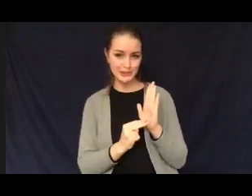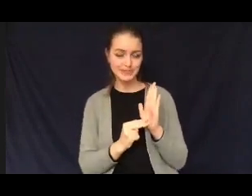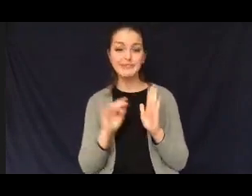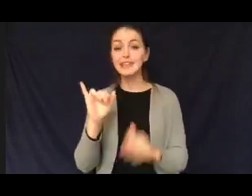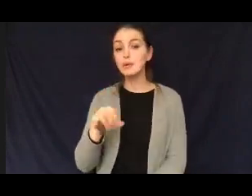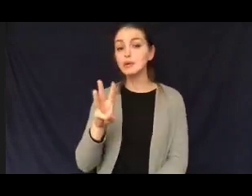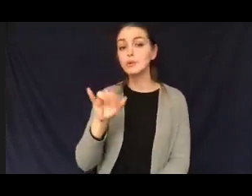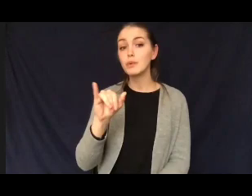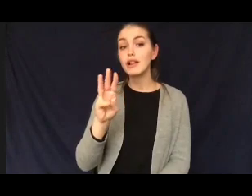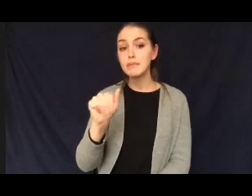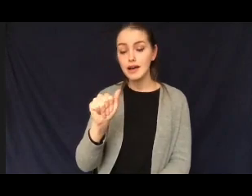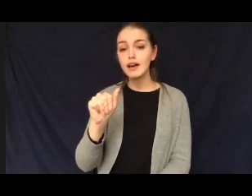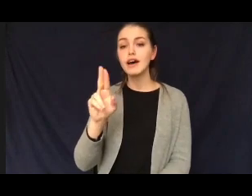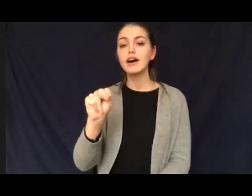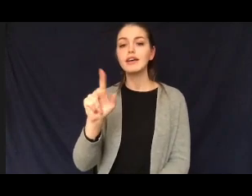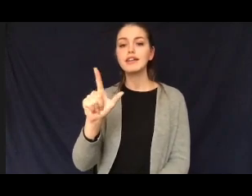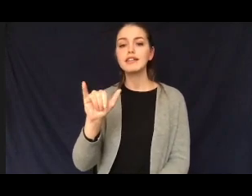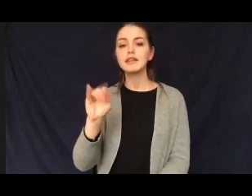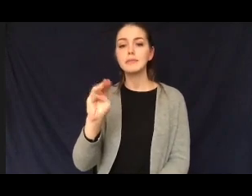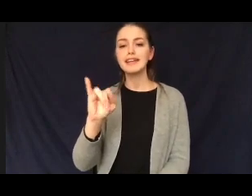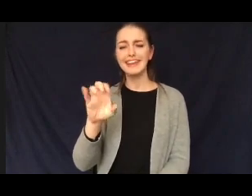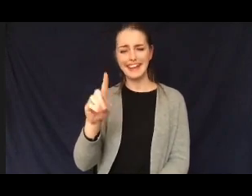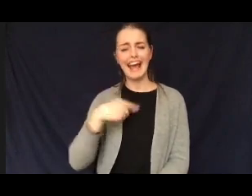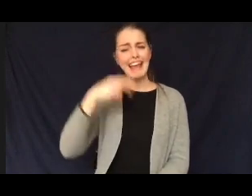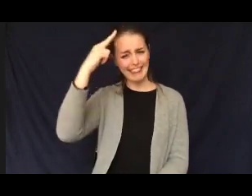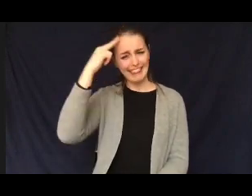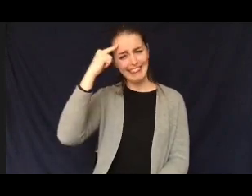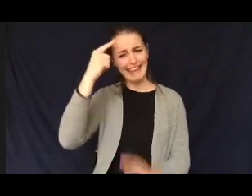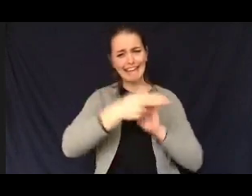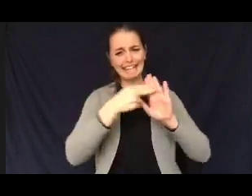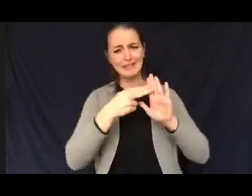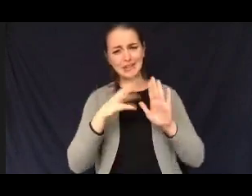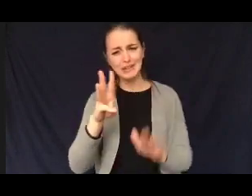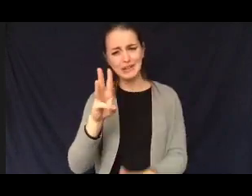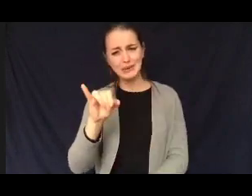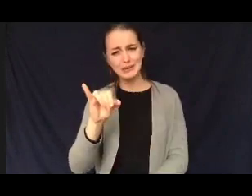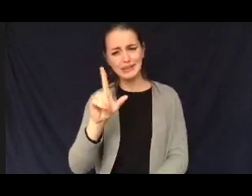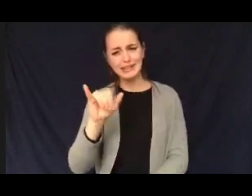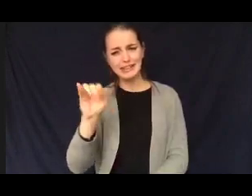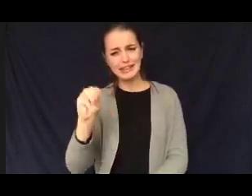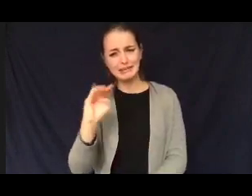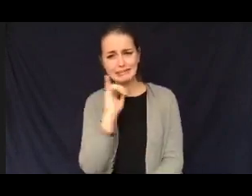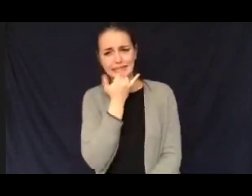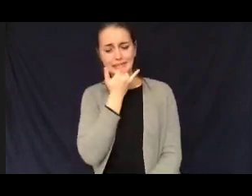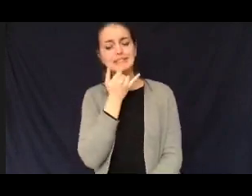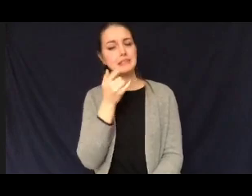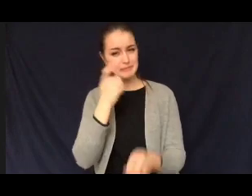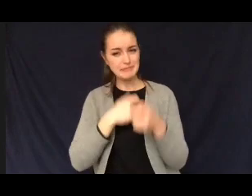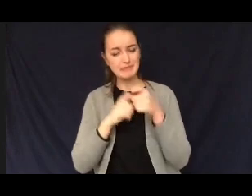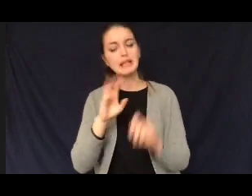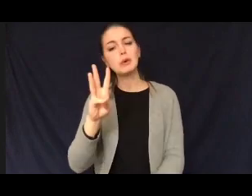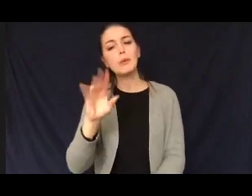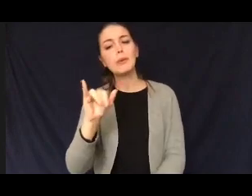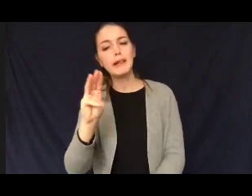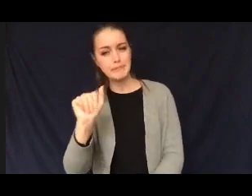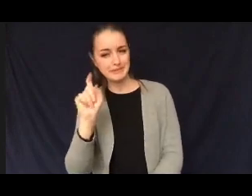Wilma Unlimited. I'm pretty sure I called her William as much as I called her Wilma. I'm sorry. What an awesome